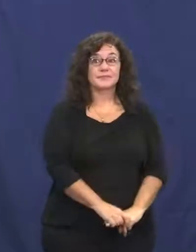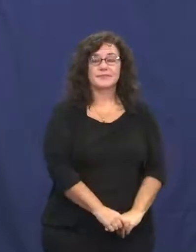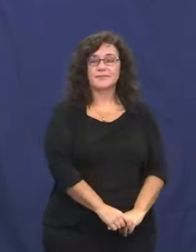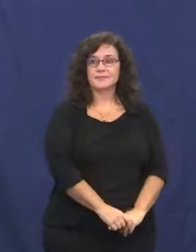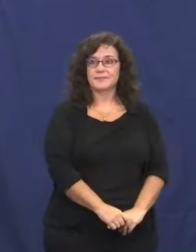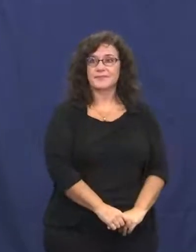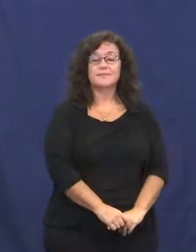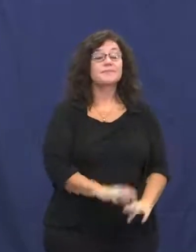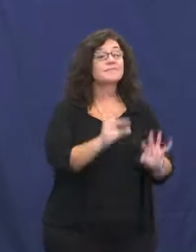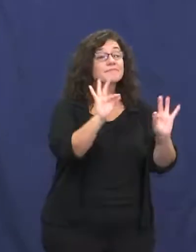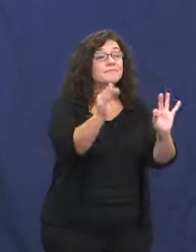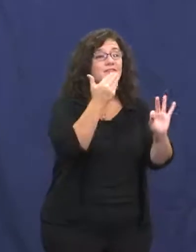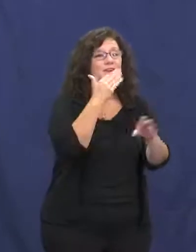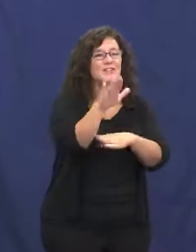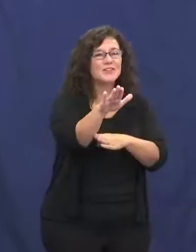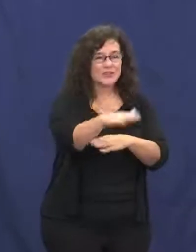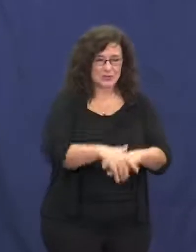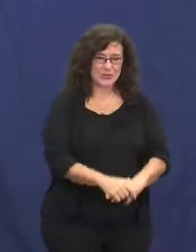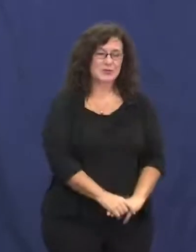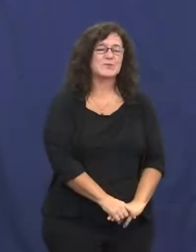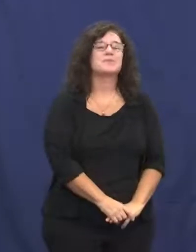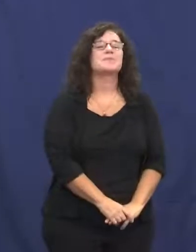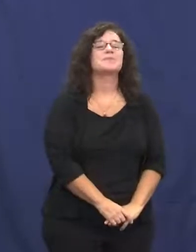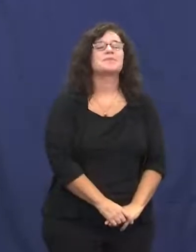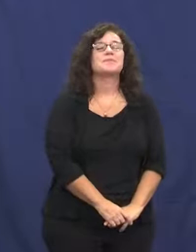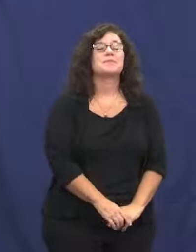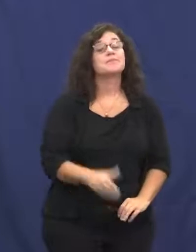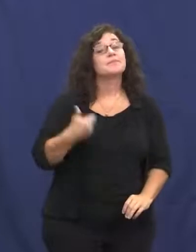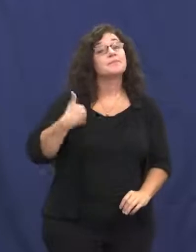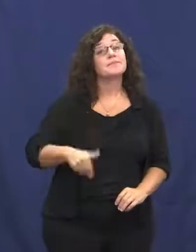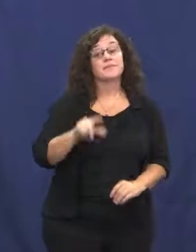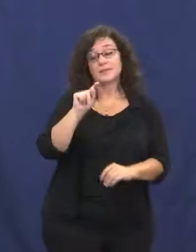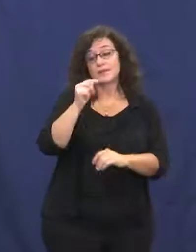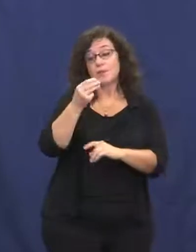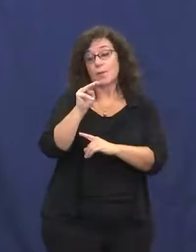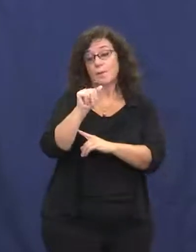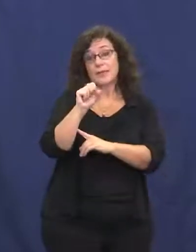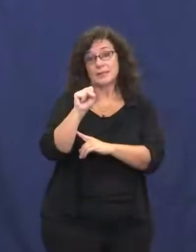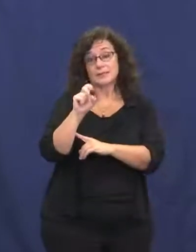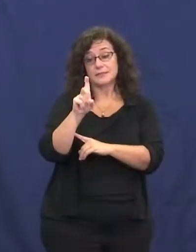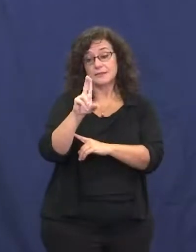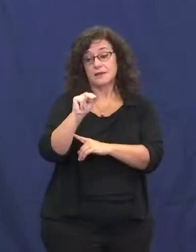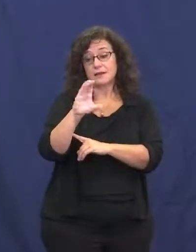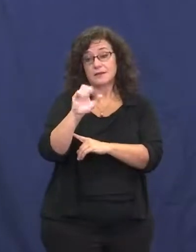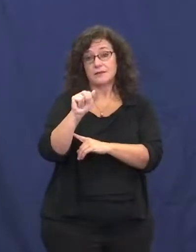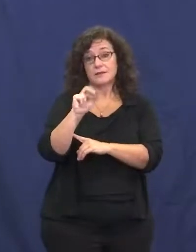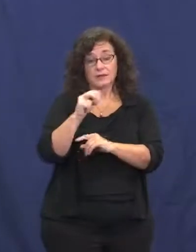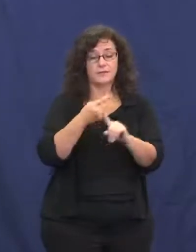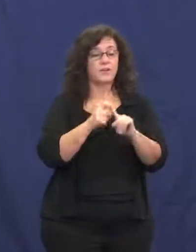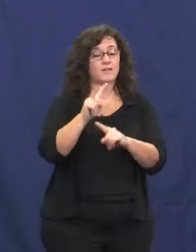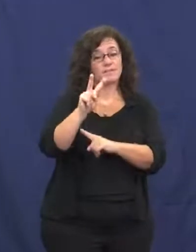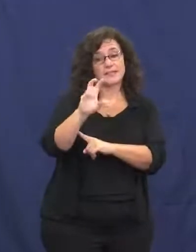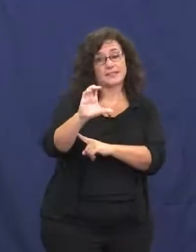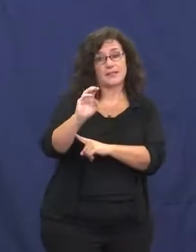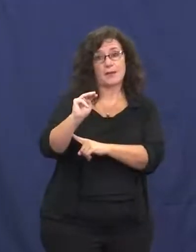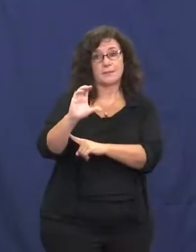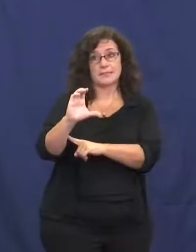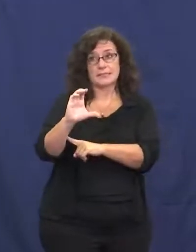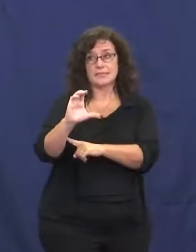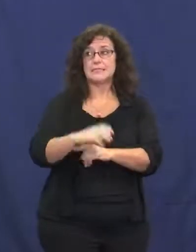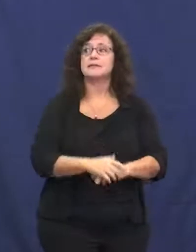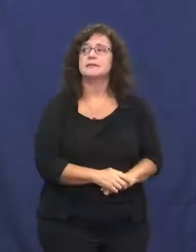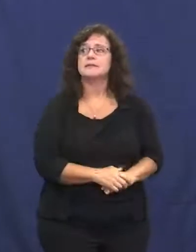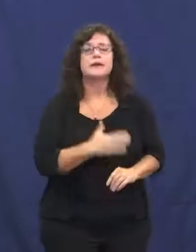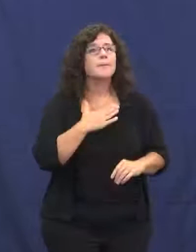Thank you and good afternoon. Like Rigo said, my name is Thomas Duncan from Ventura County Medical Center. Can I have my slides